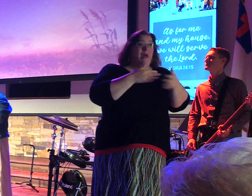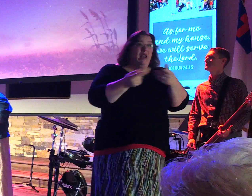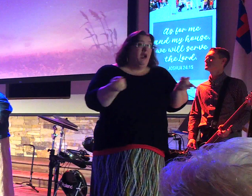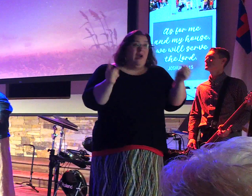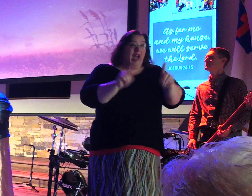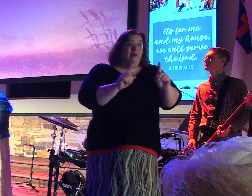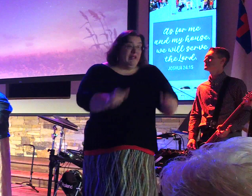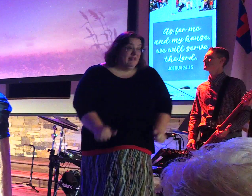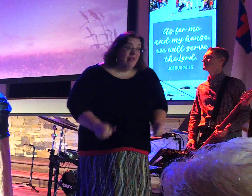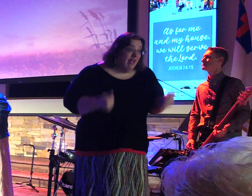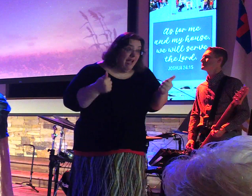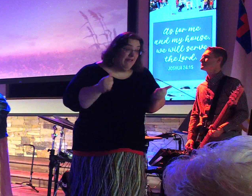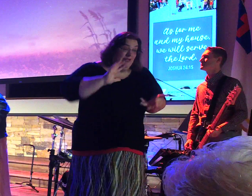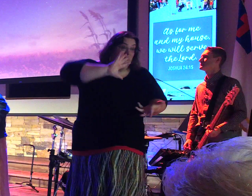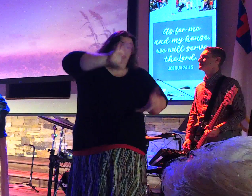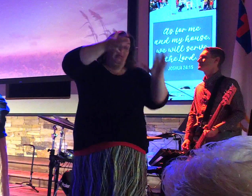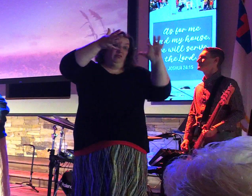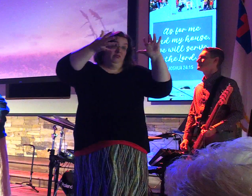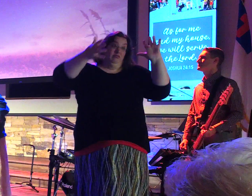way.